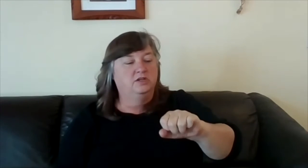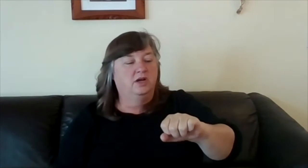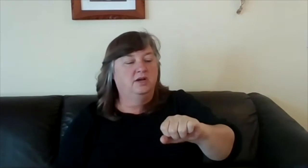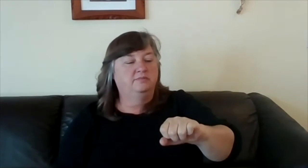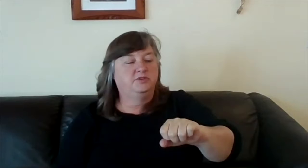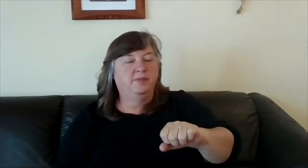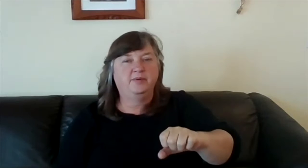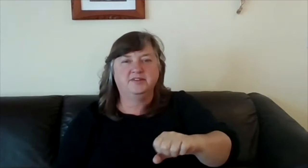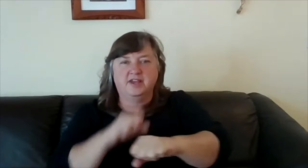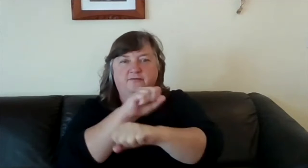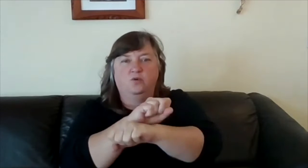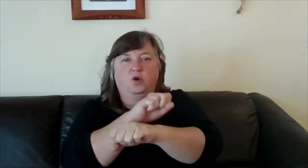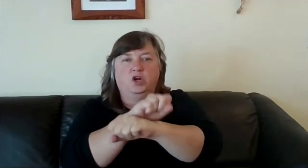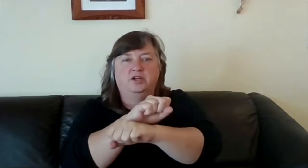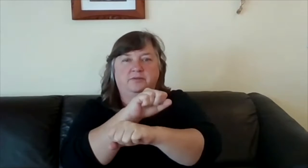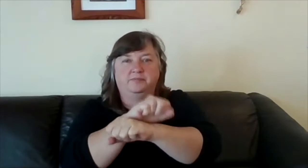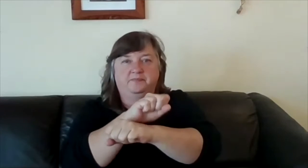Do you remember the sign for work?